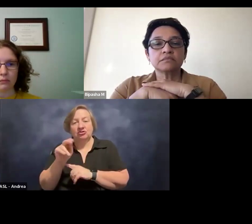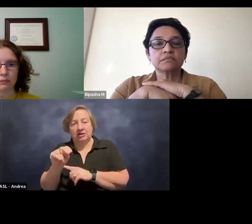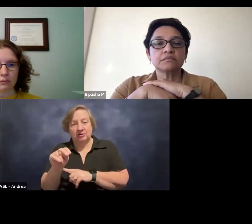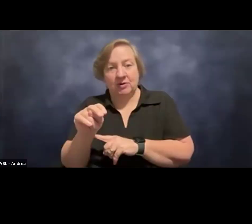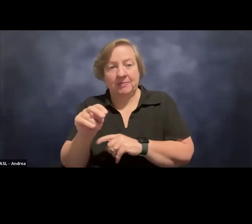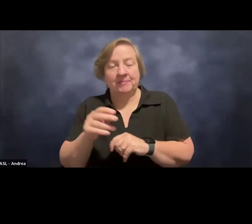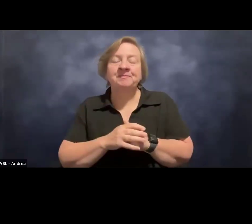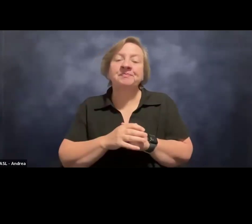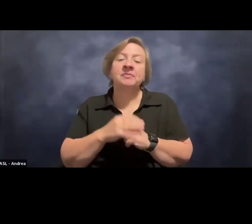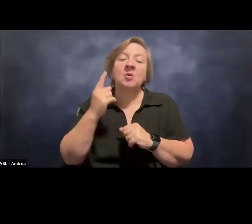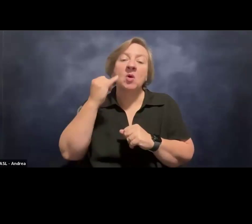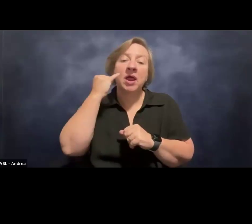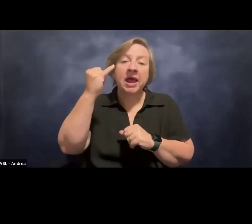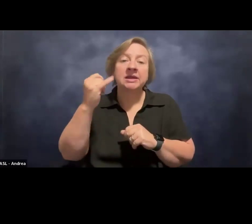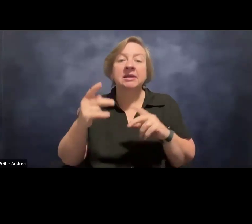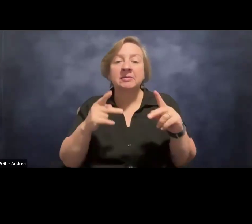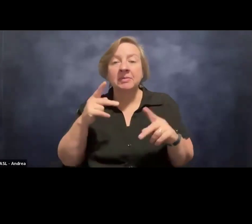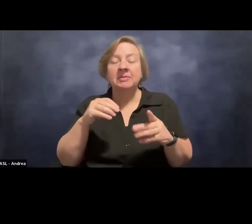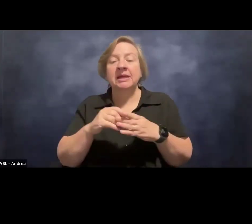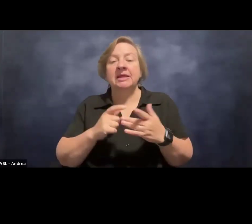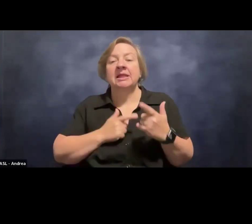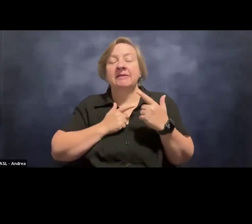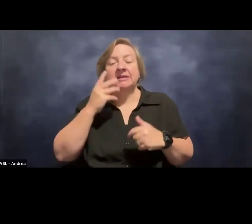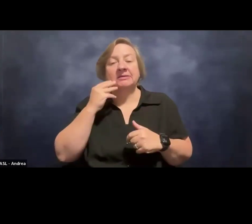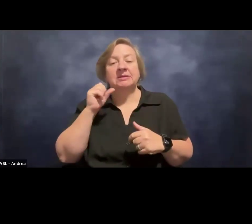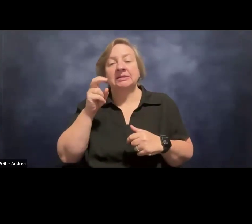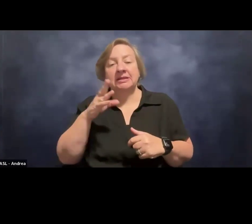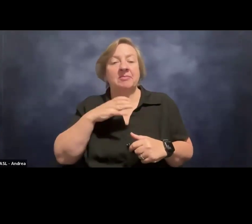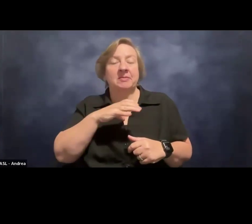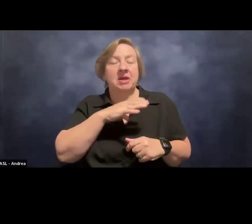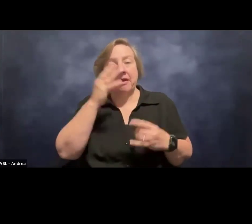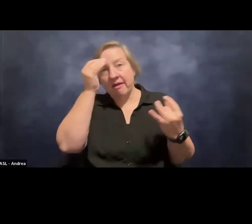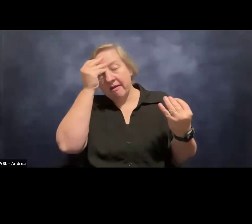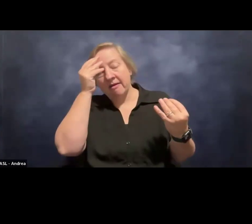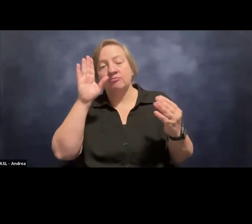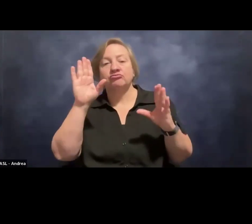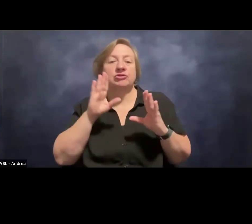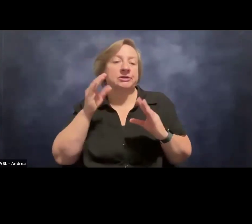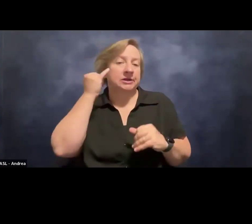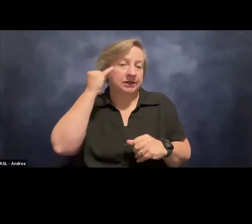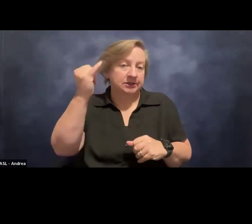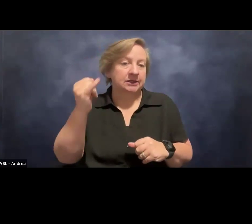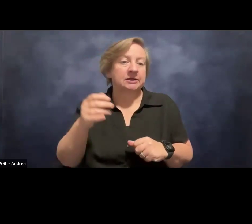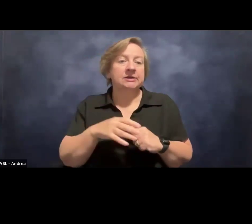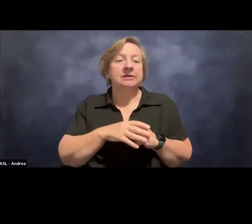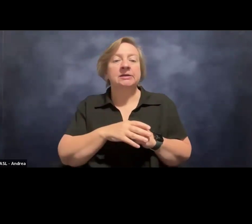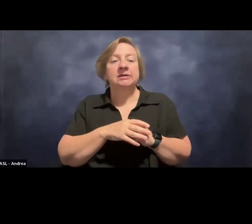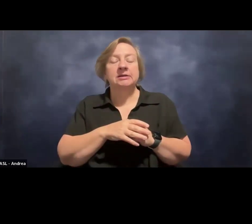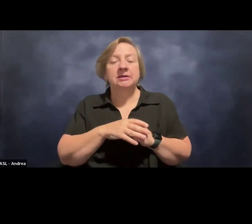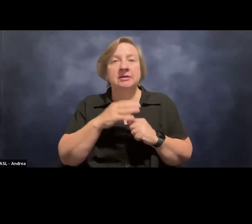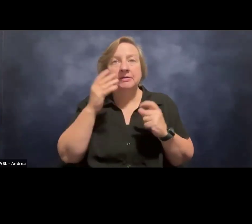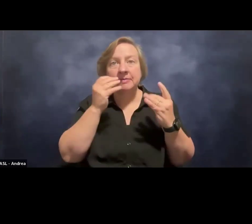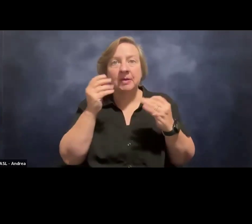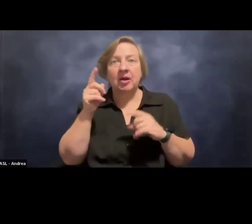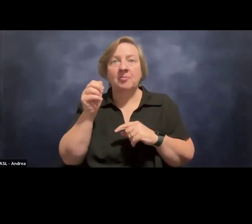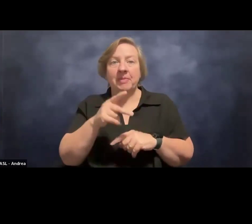the ideas that the members of the CRIS Lived Experience Subcommittee came up with, and it was a brilliant idea, would be willing to come back on a monthly